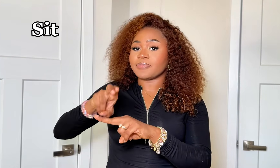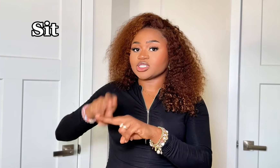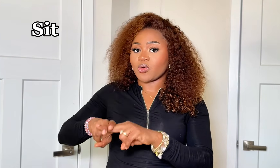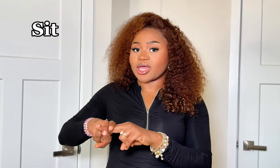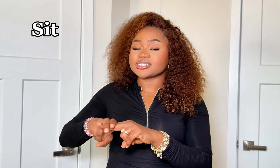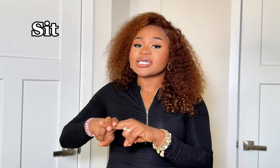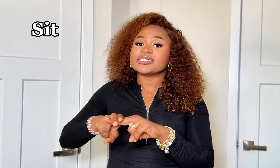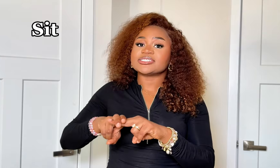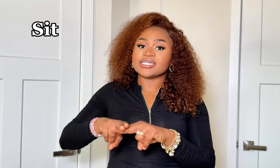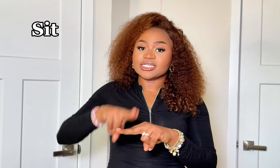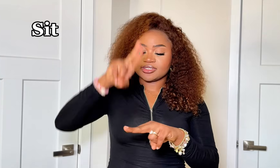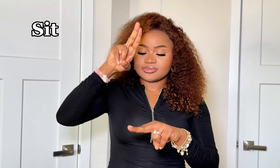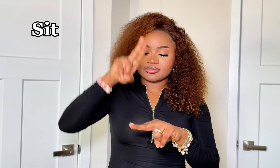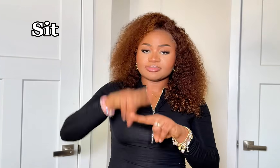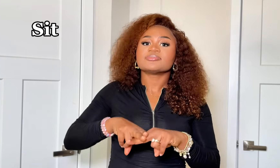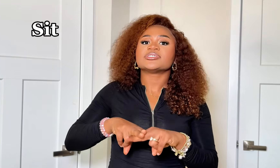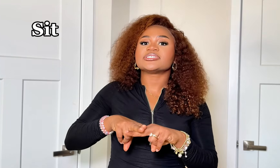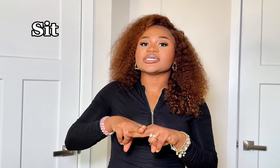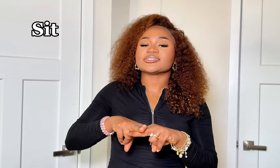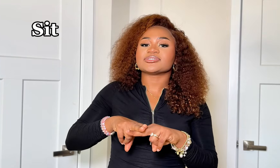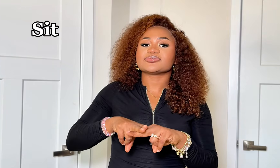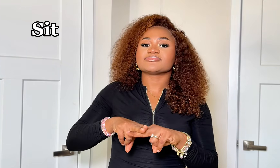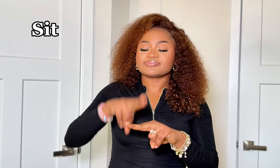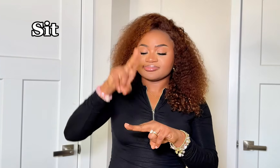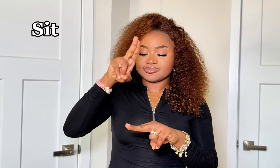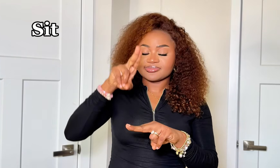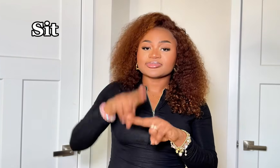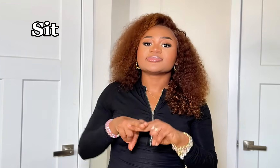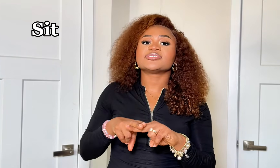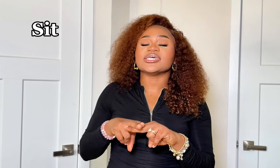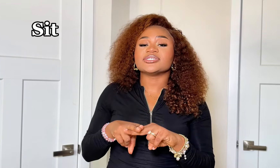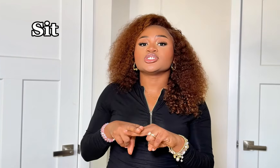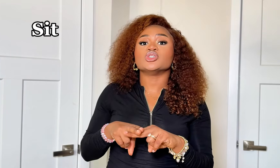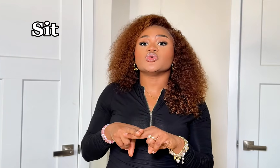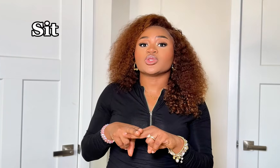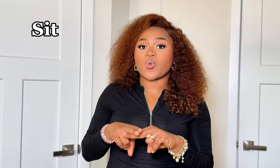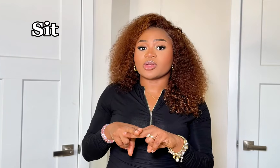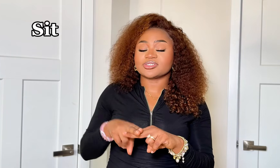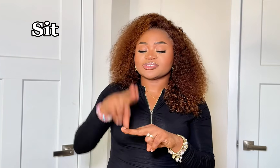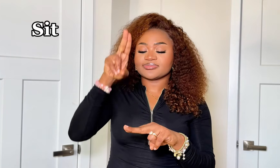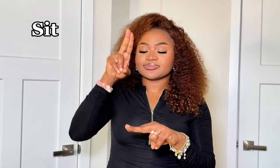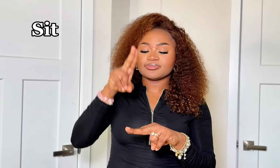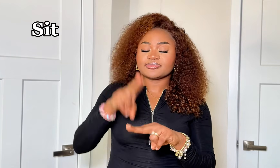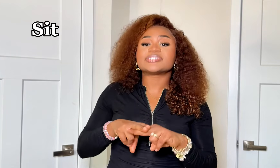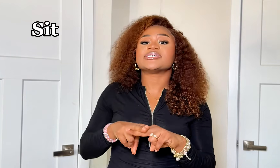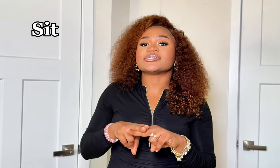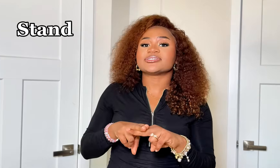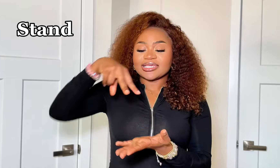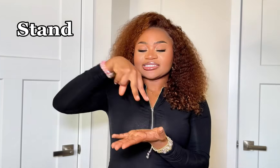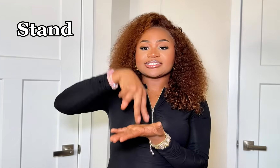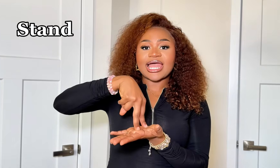it twice. Sit. Sit. Sit, you do it once. Sit.